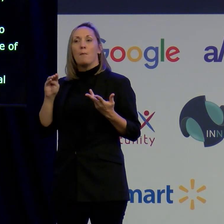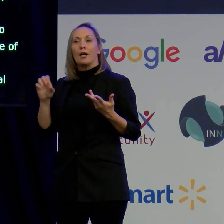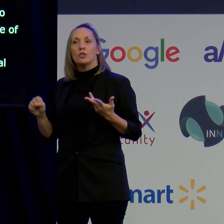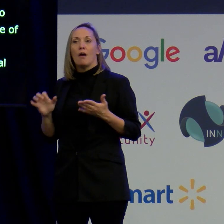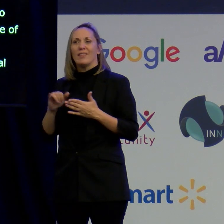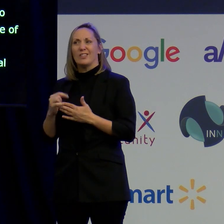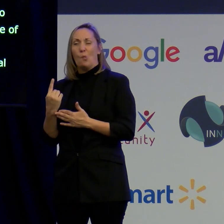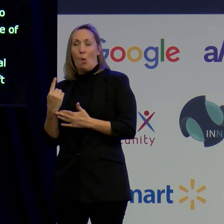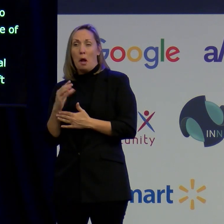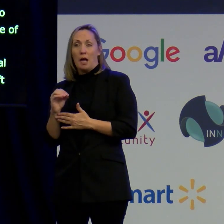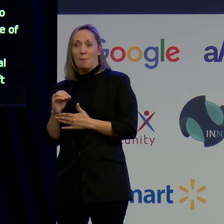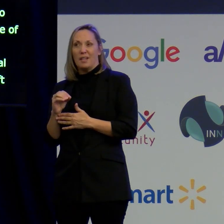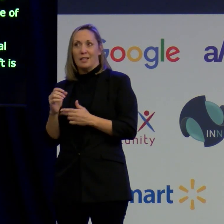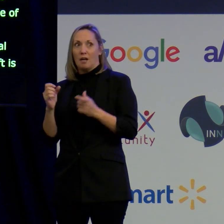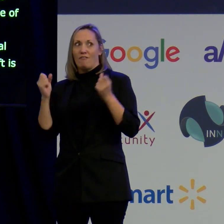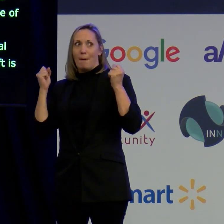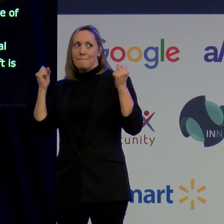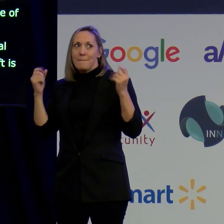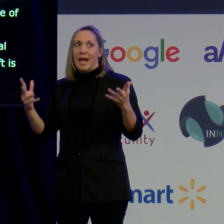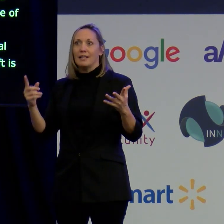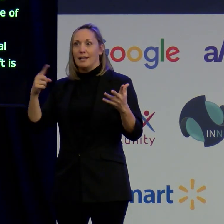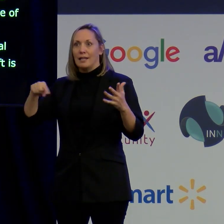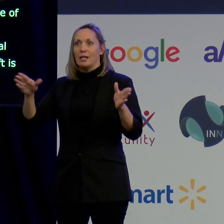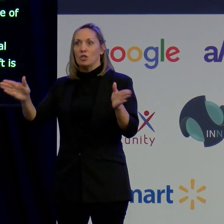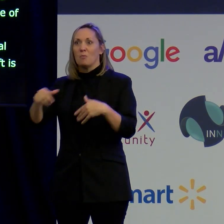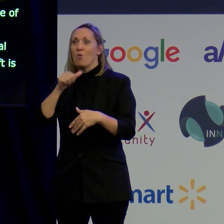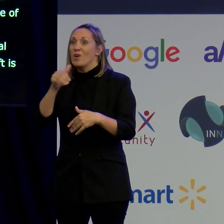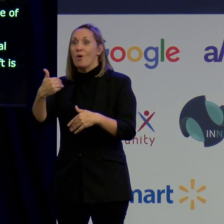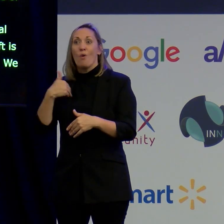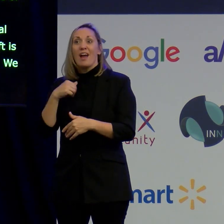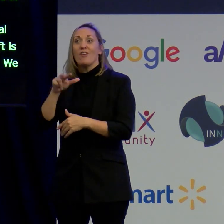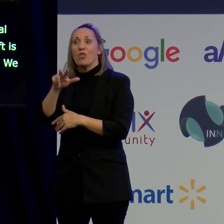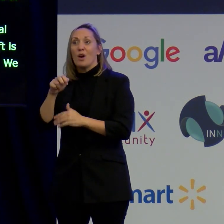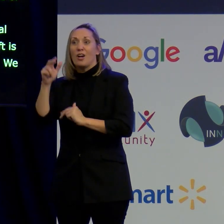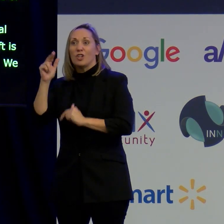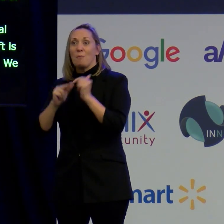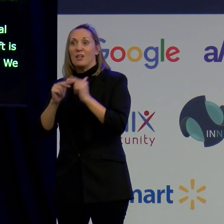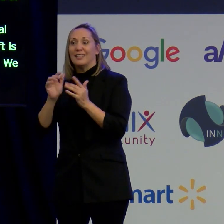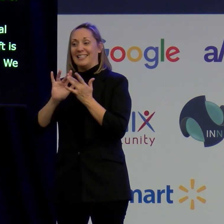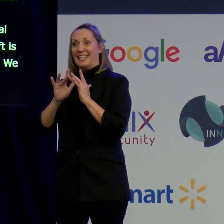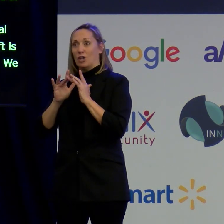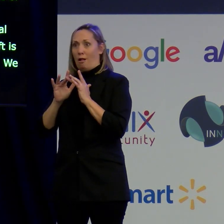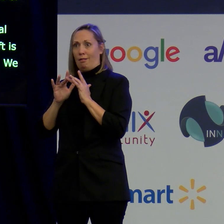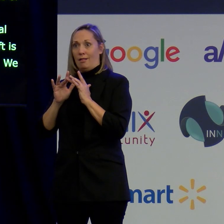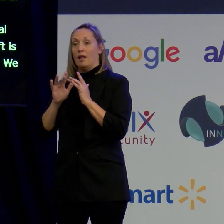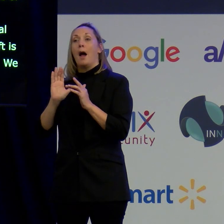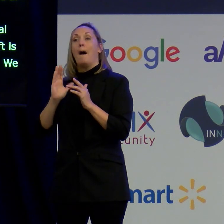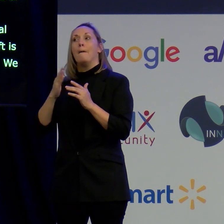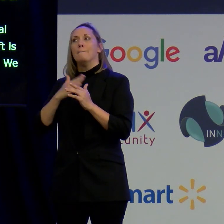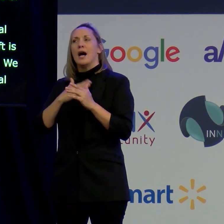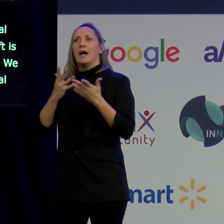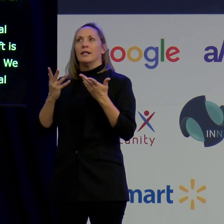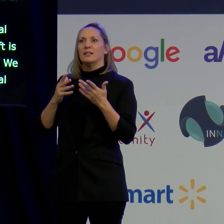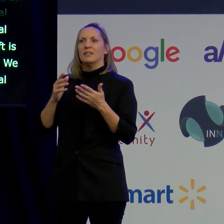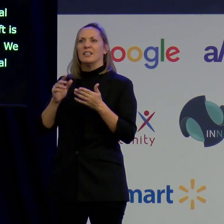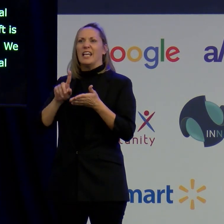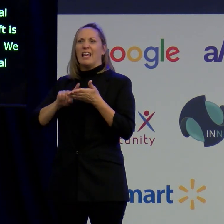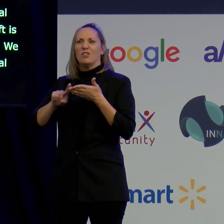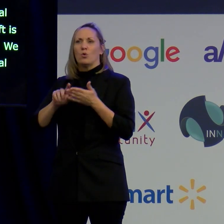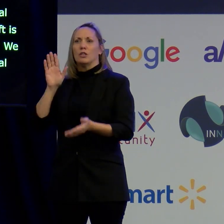one company of many in this room. We don't have 300 buildings in the digital world. My inventory is over